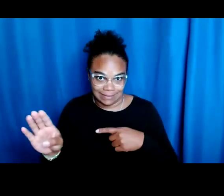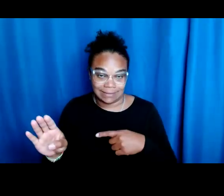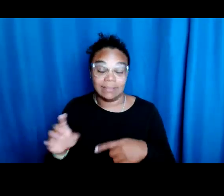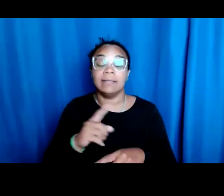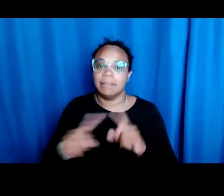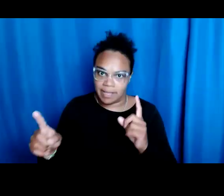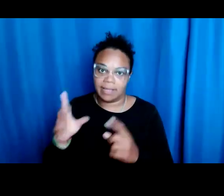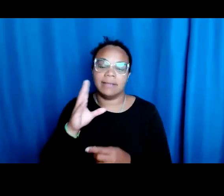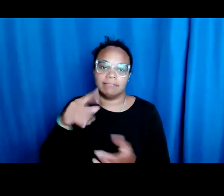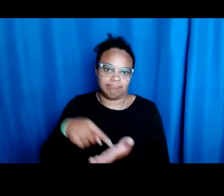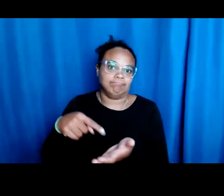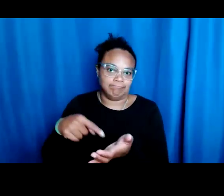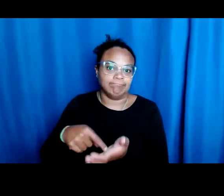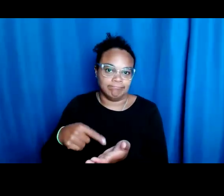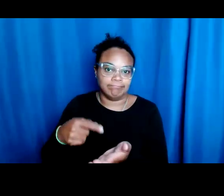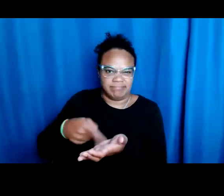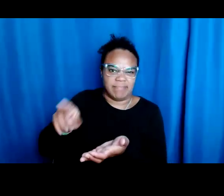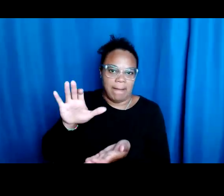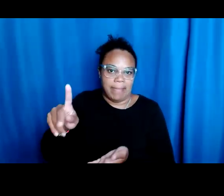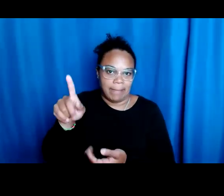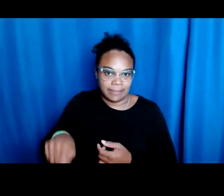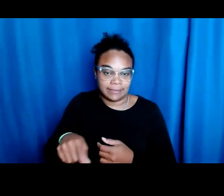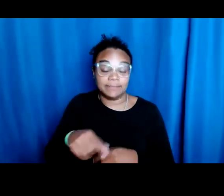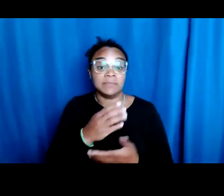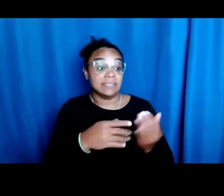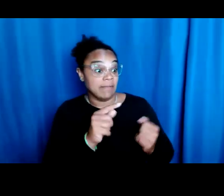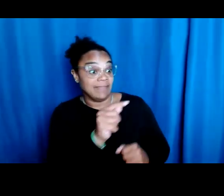investors may have a higher